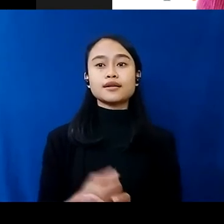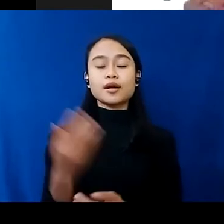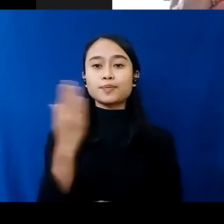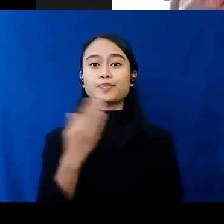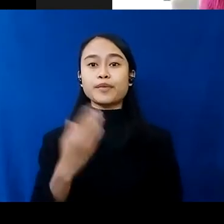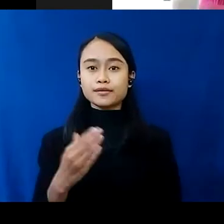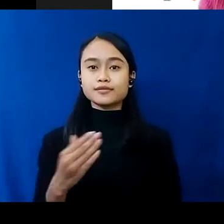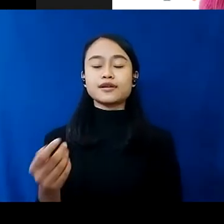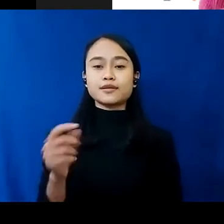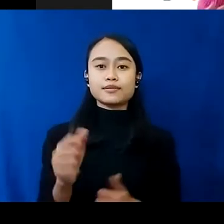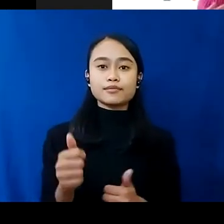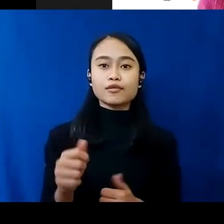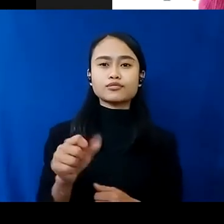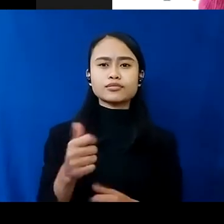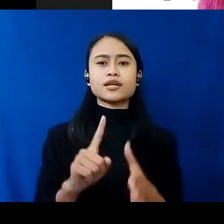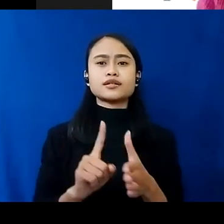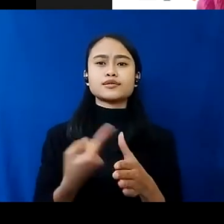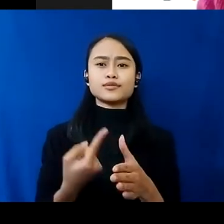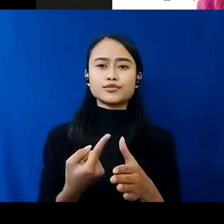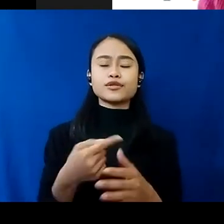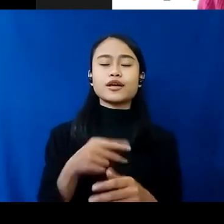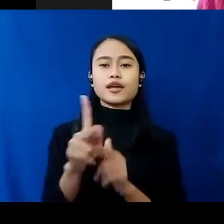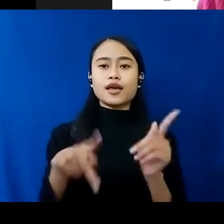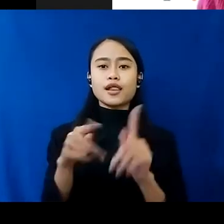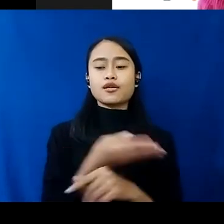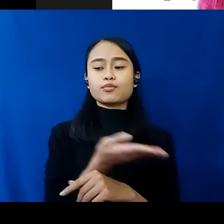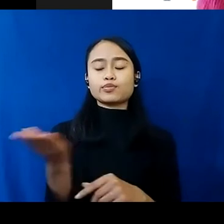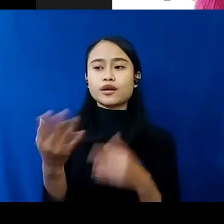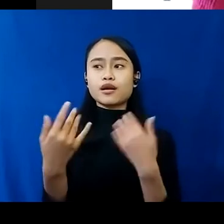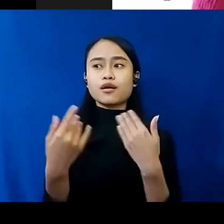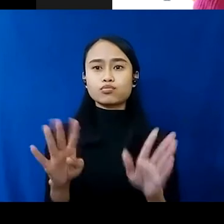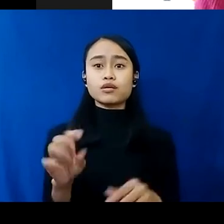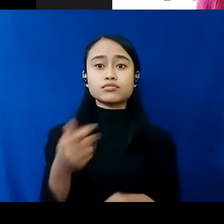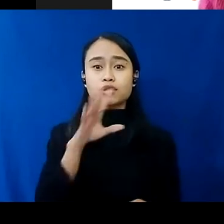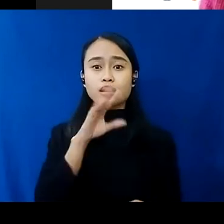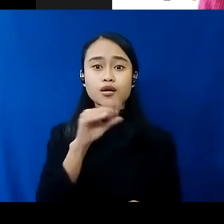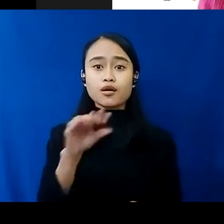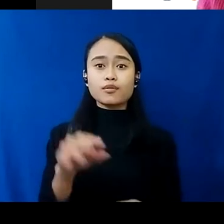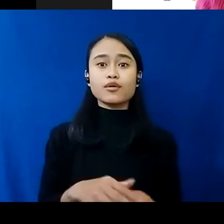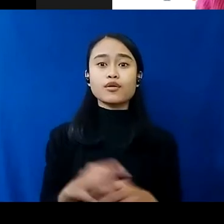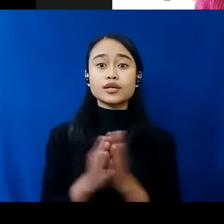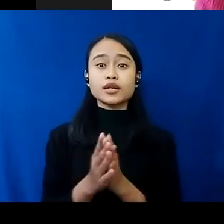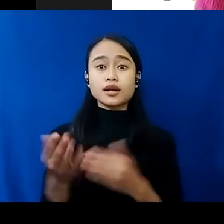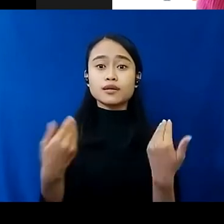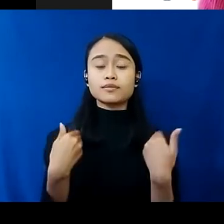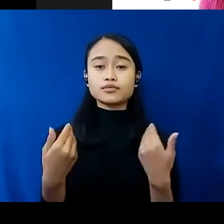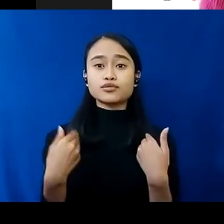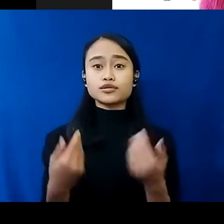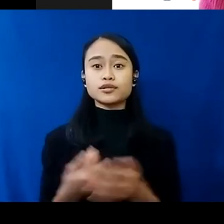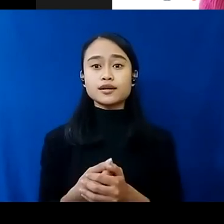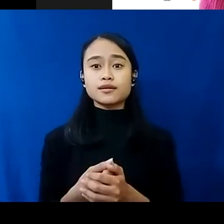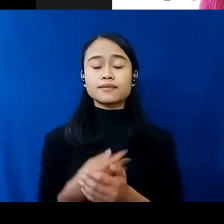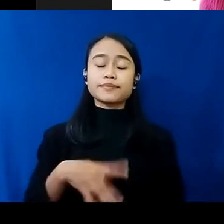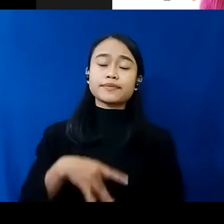They Can Talk And They Can Have Feelings And Emotions So So Emotional Literacy Is More Important Than Digital